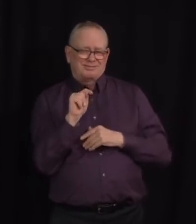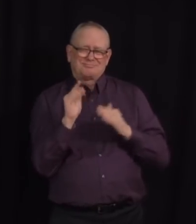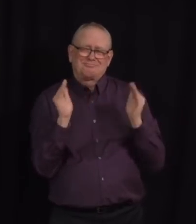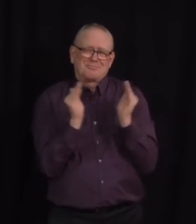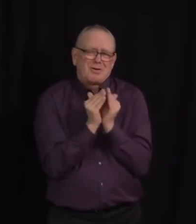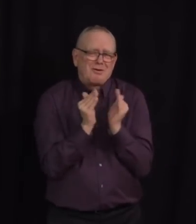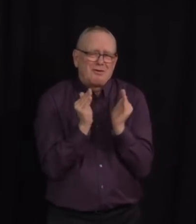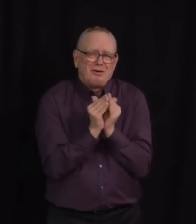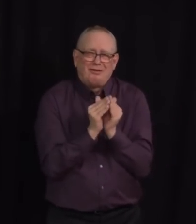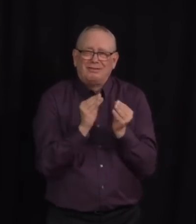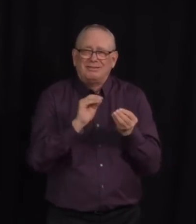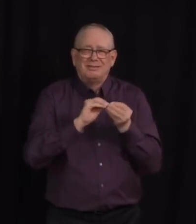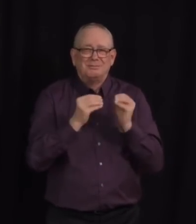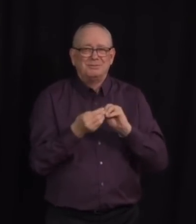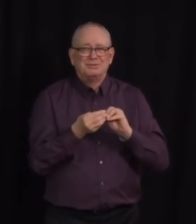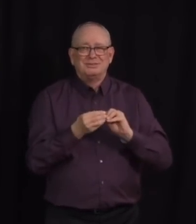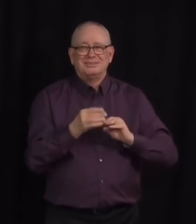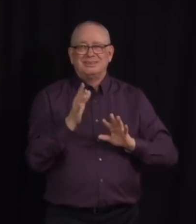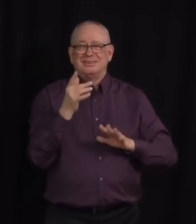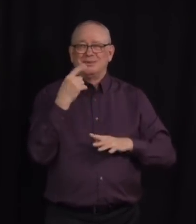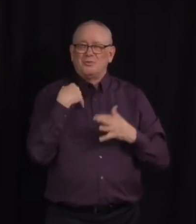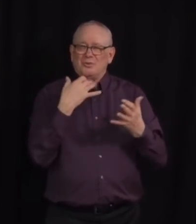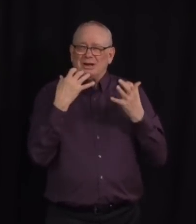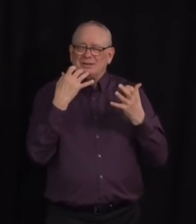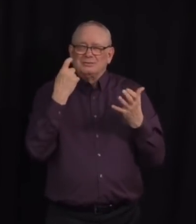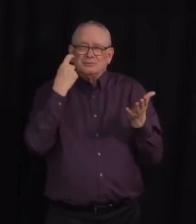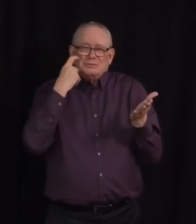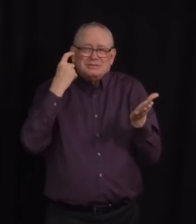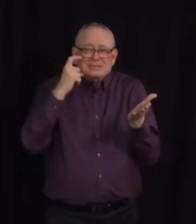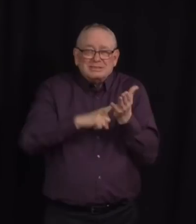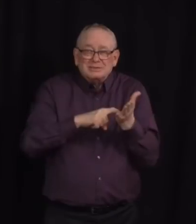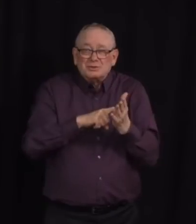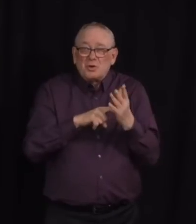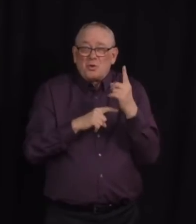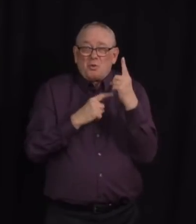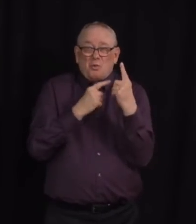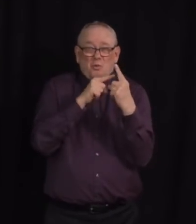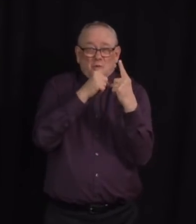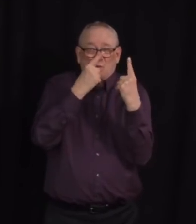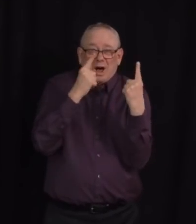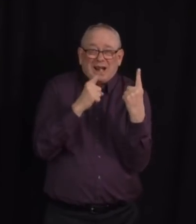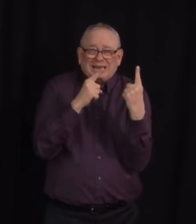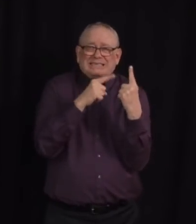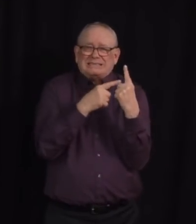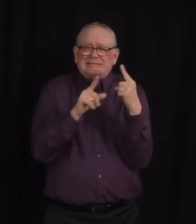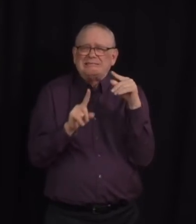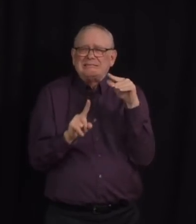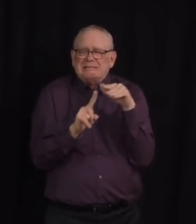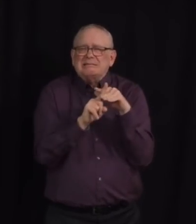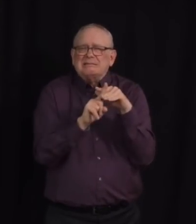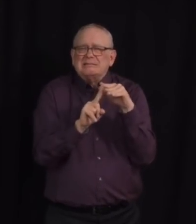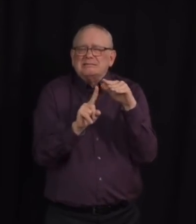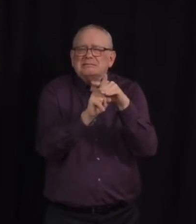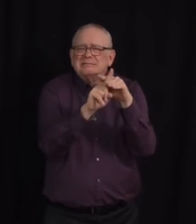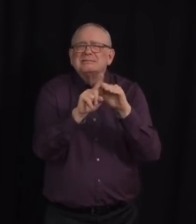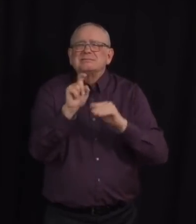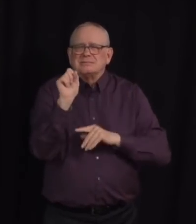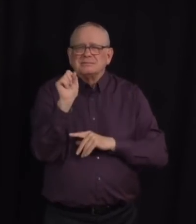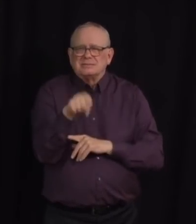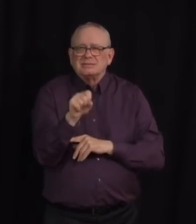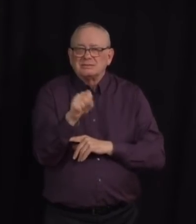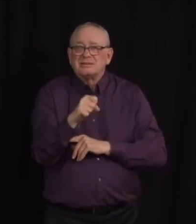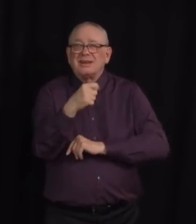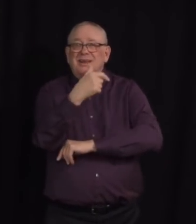is important to acknowledge one particular outcome that has been seen with higher frequency in some people who have received AstraZeneca